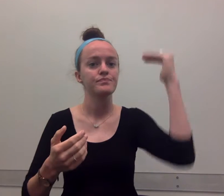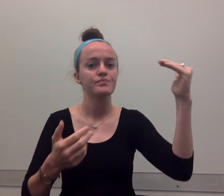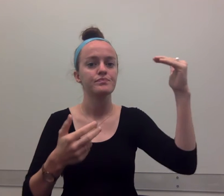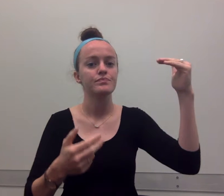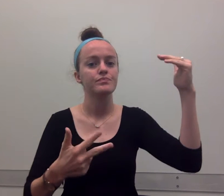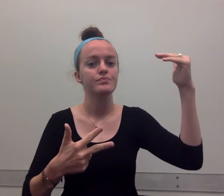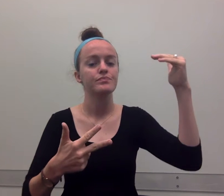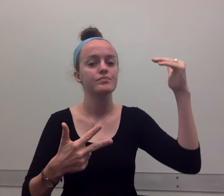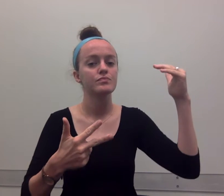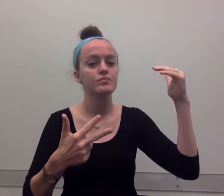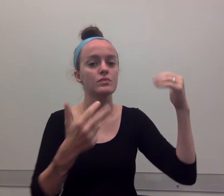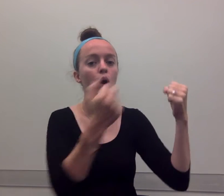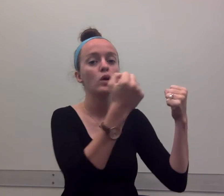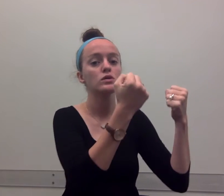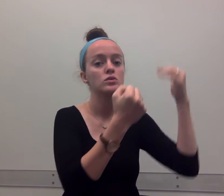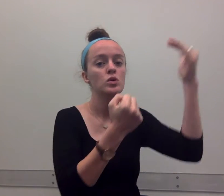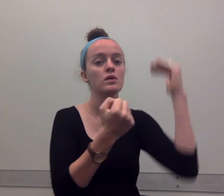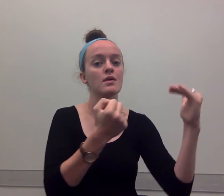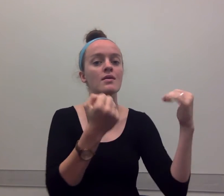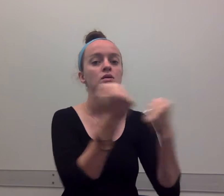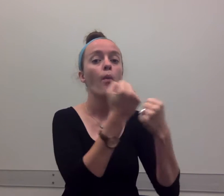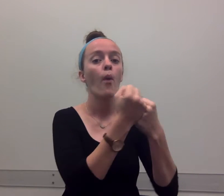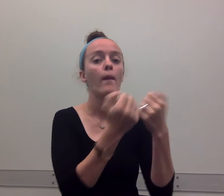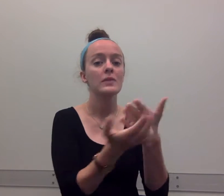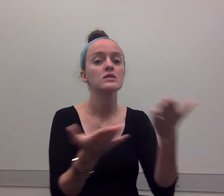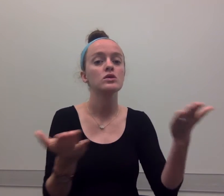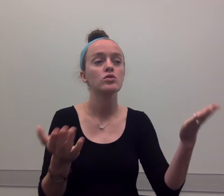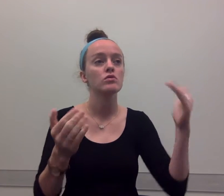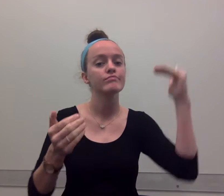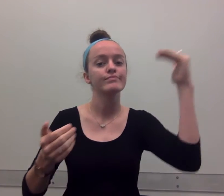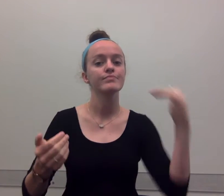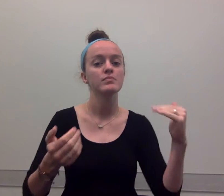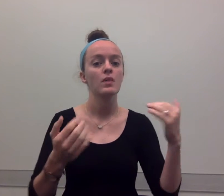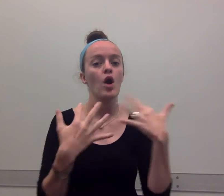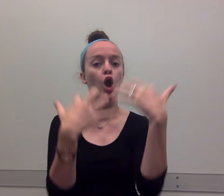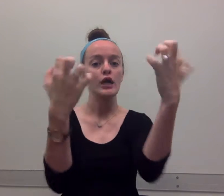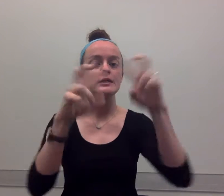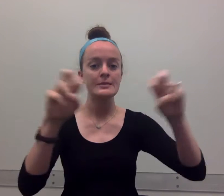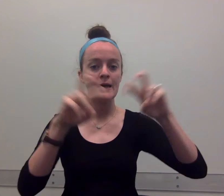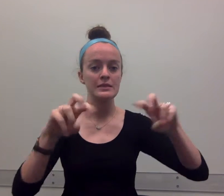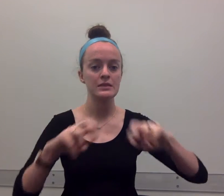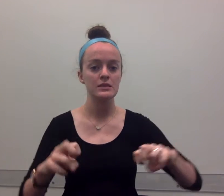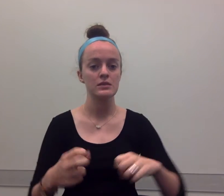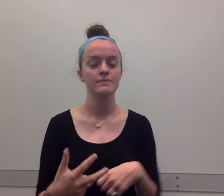support material as well as audience analysis. The third area of a